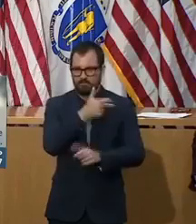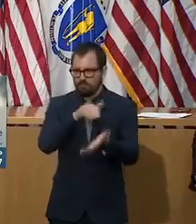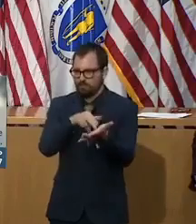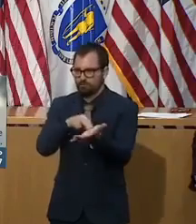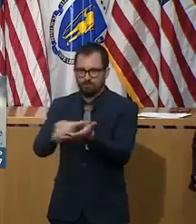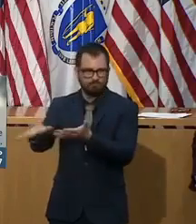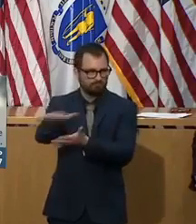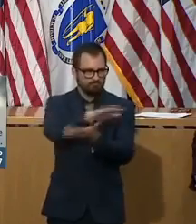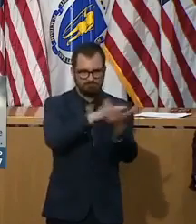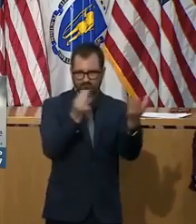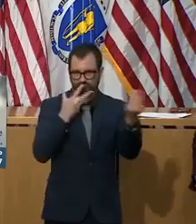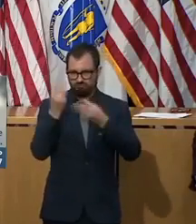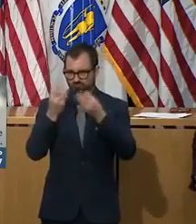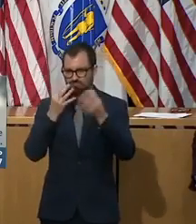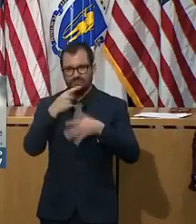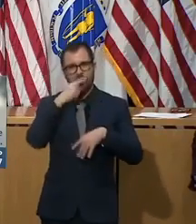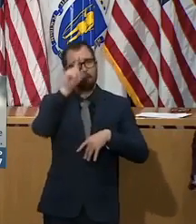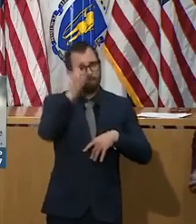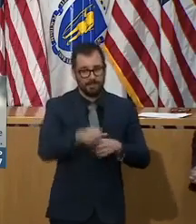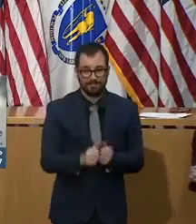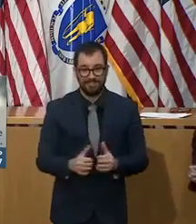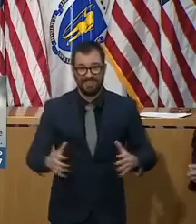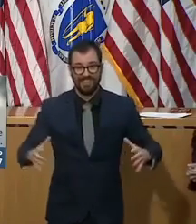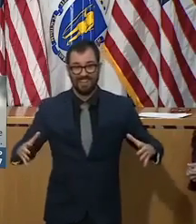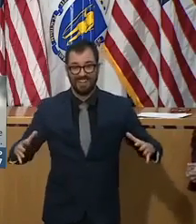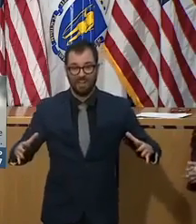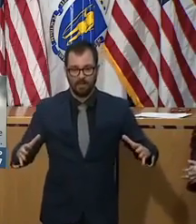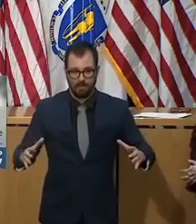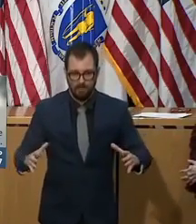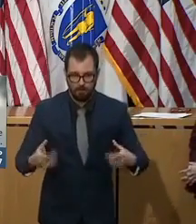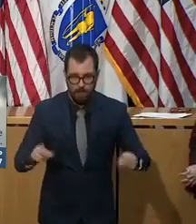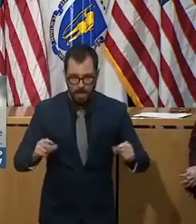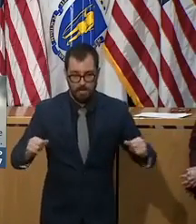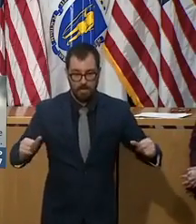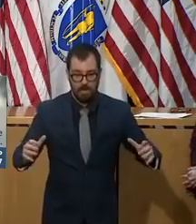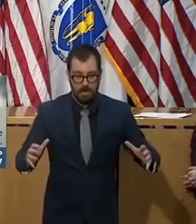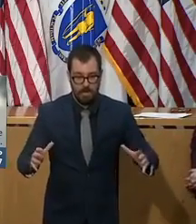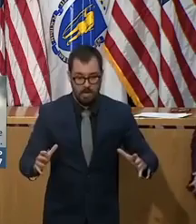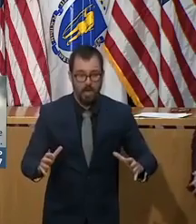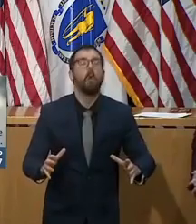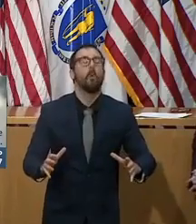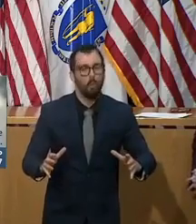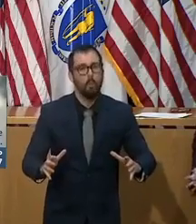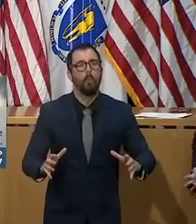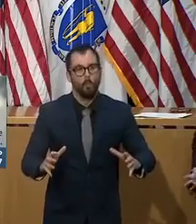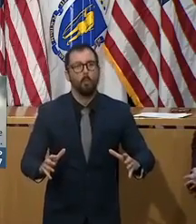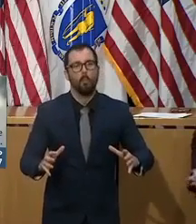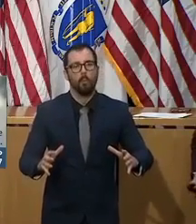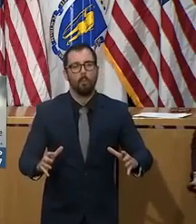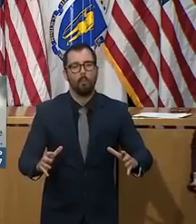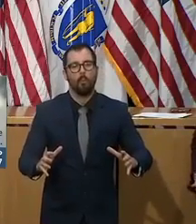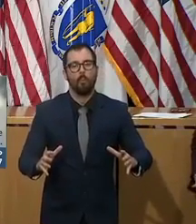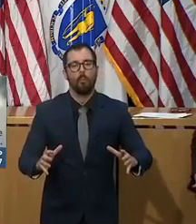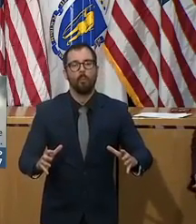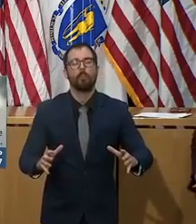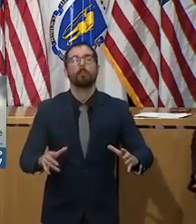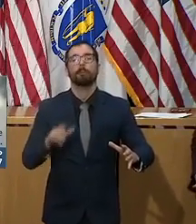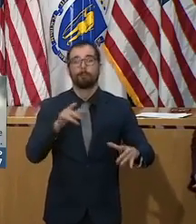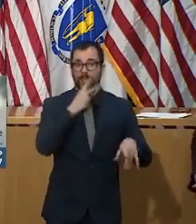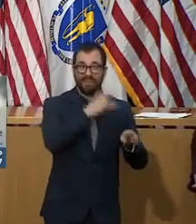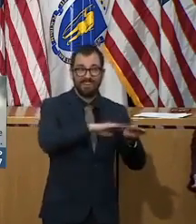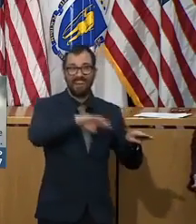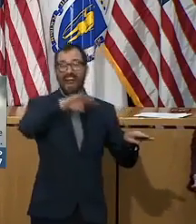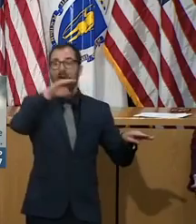measures, one of the ones I pay the most attention to, and I know most of the folks who are part of our team pay attention to, which is hospitalizations